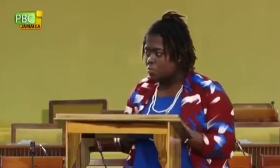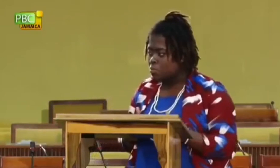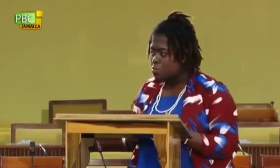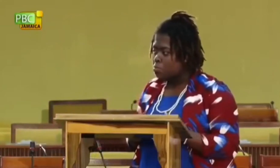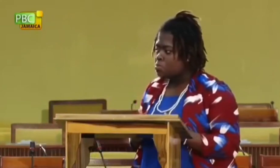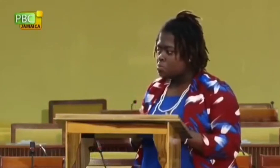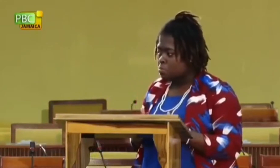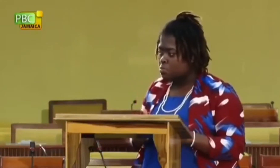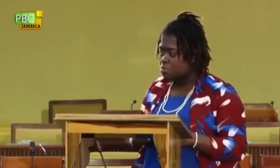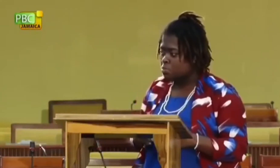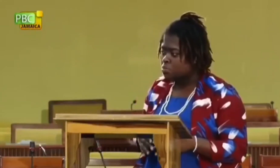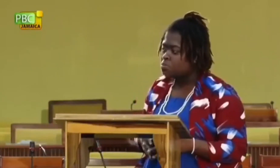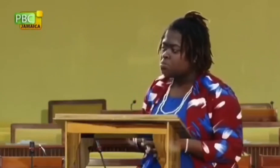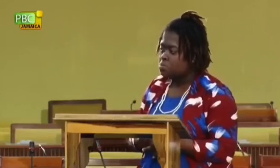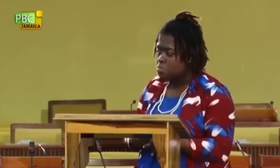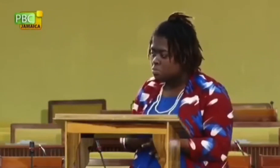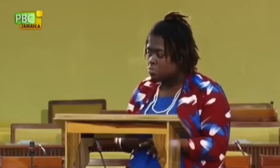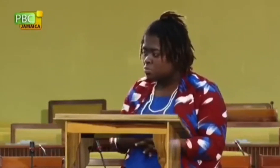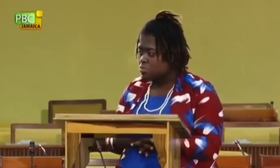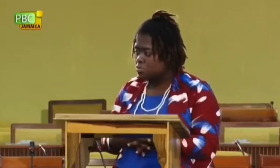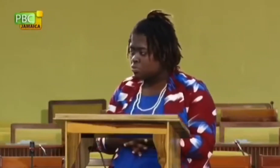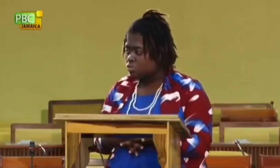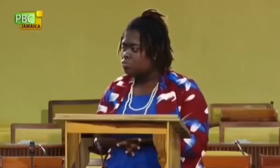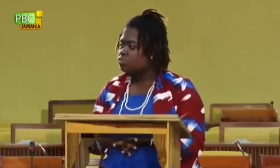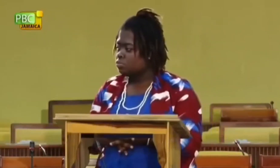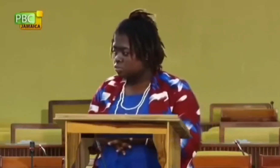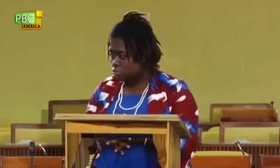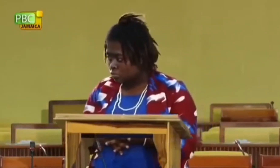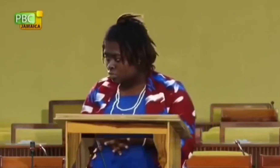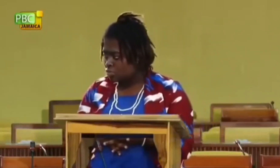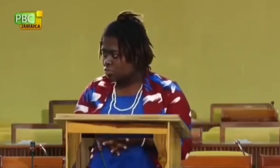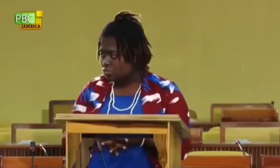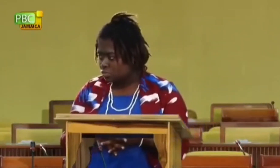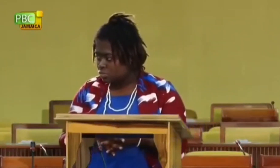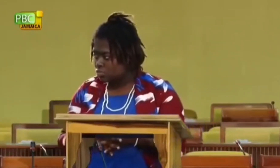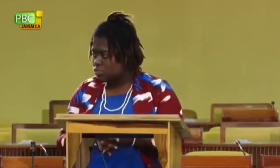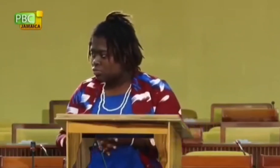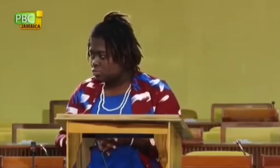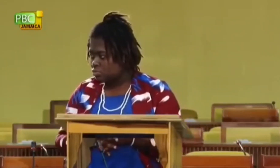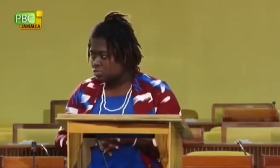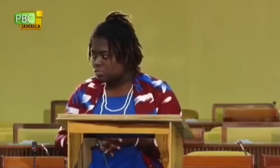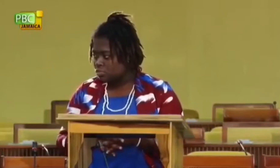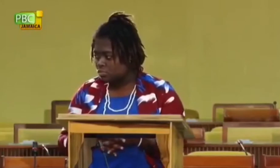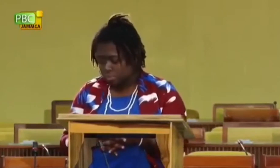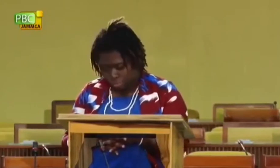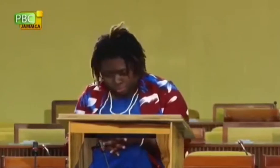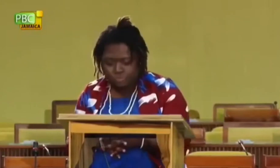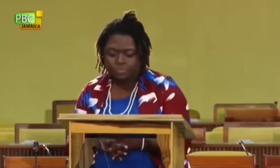not only versed in Jamaican Sign Language, but with a deeper appreciation for the deaf community.